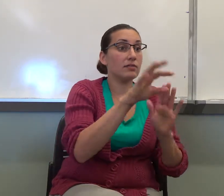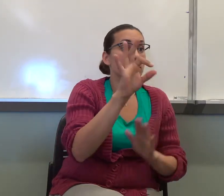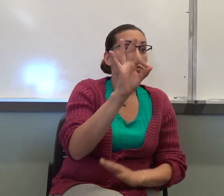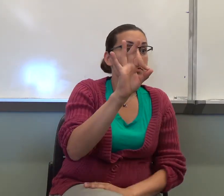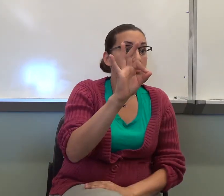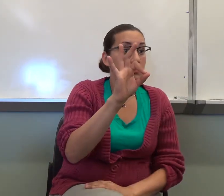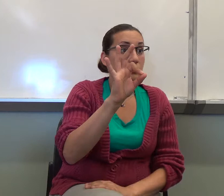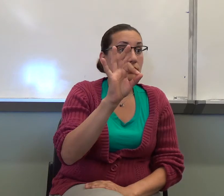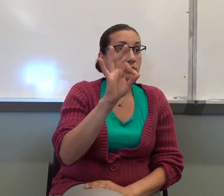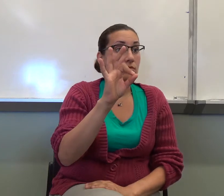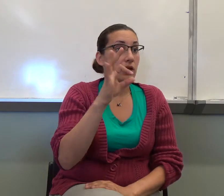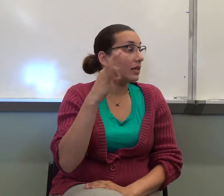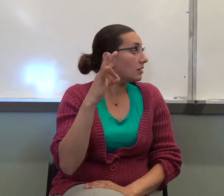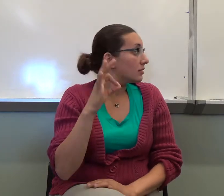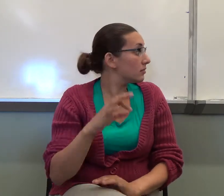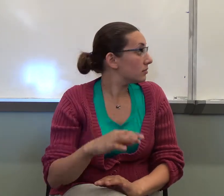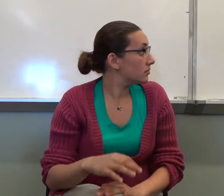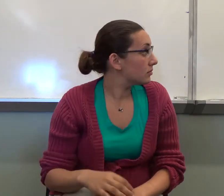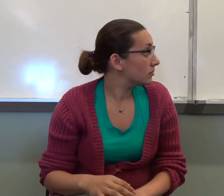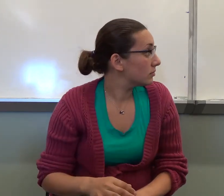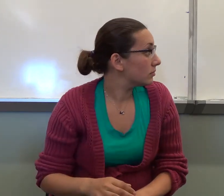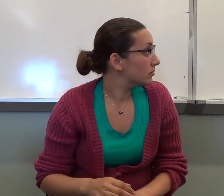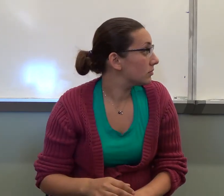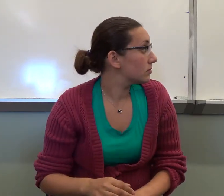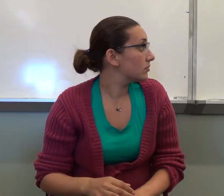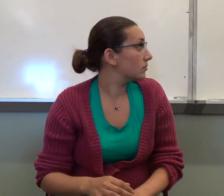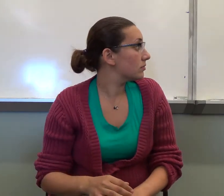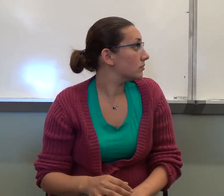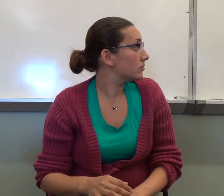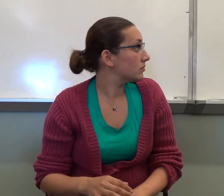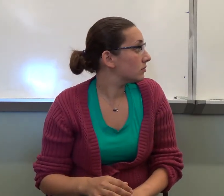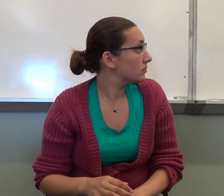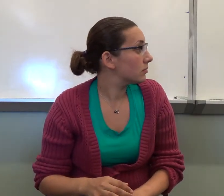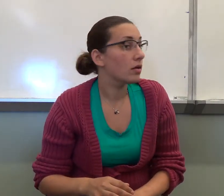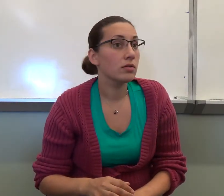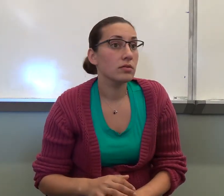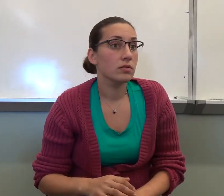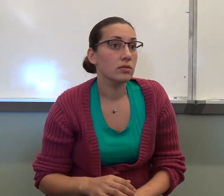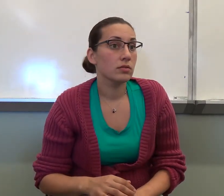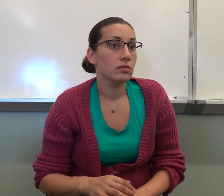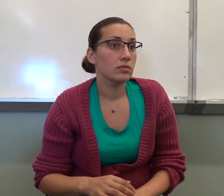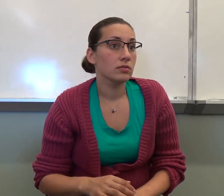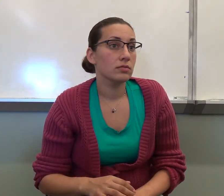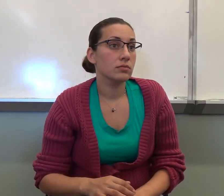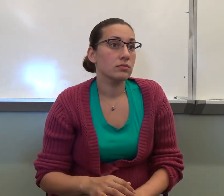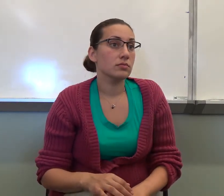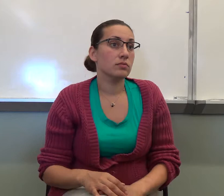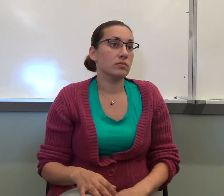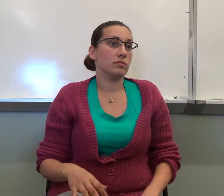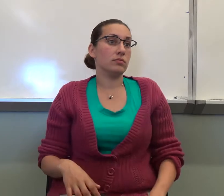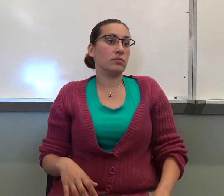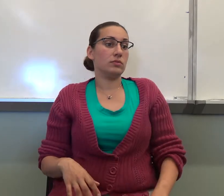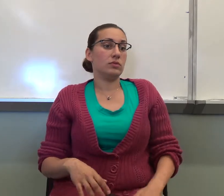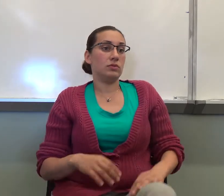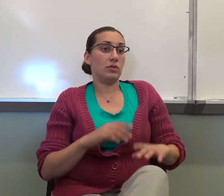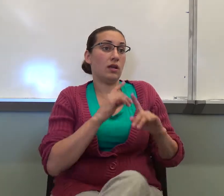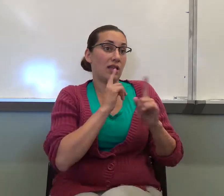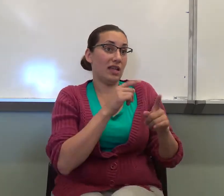make any difference, you're doing multiplication anyway, so who cares? So I'll pull it out on the right side, the left side this time. Here it's multiplying